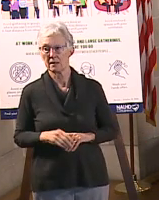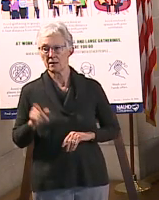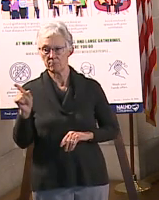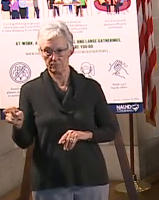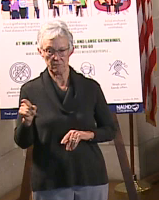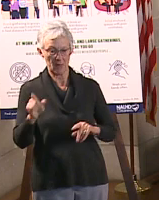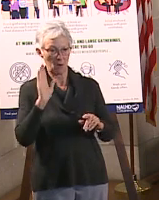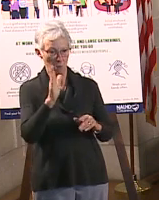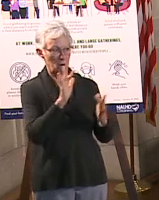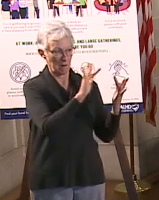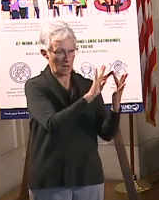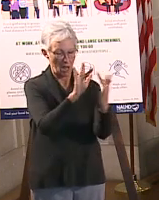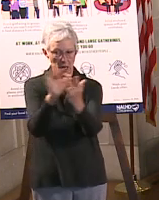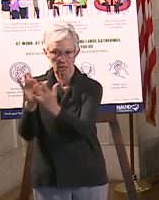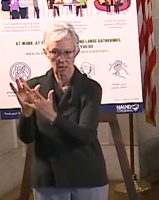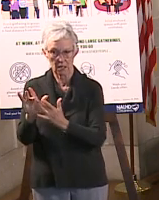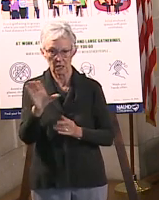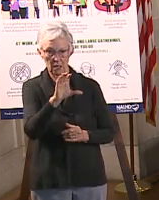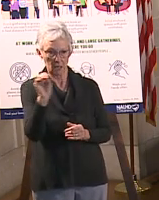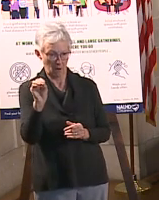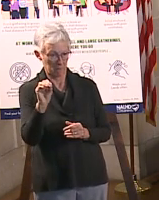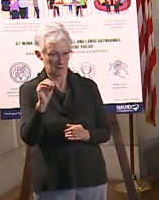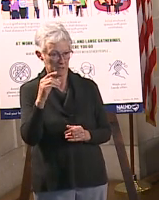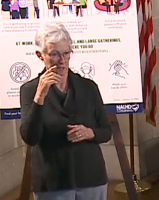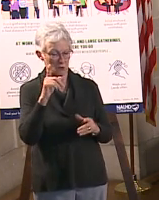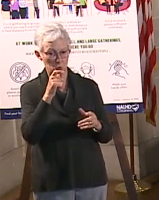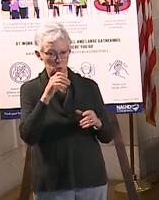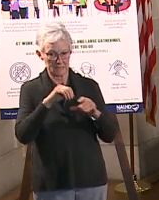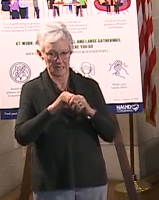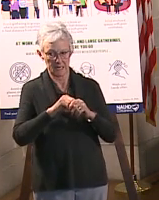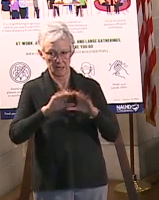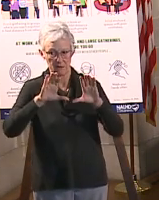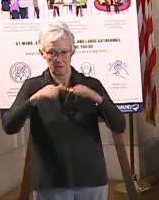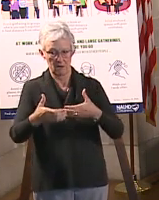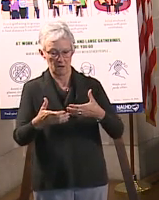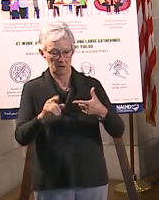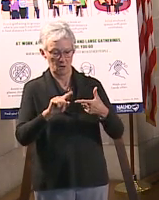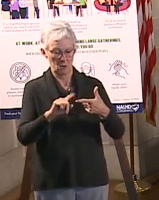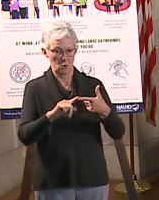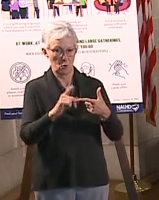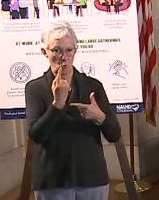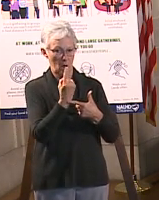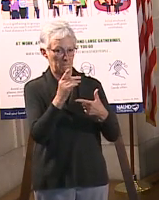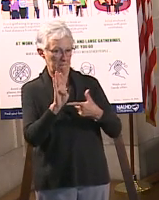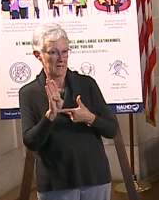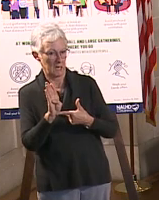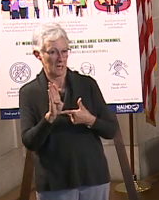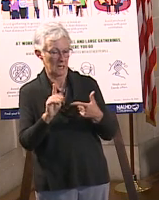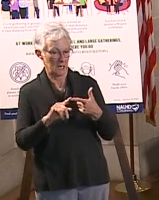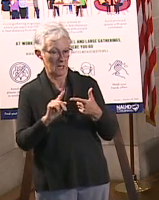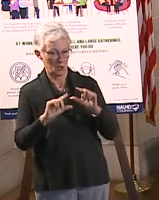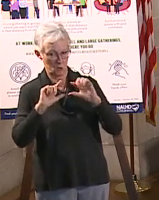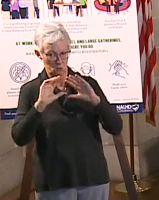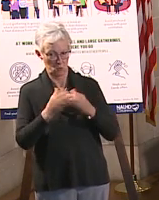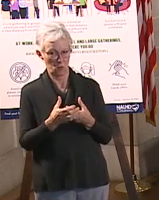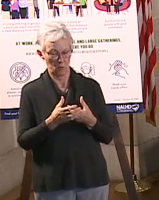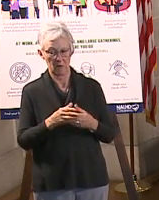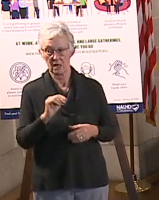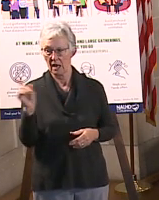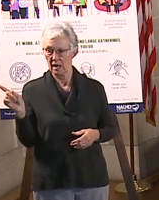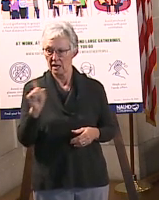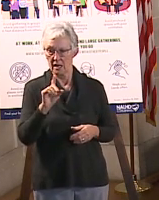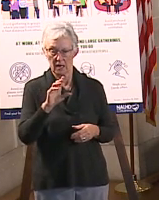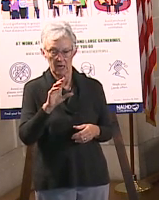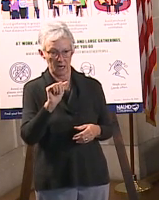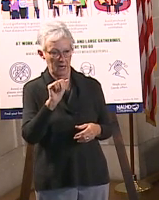1B with regard to their priorities. So, Angie Ling is going to talk a little bit about the vaccine program here in a minute, but as we get